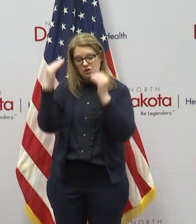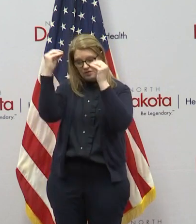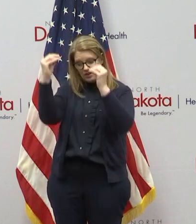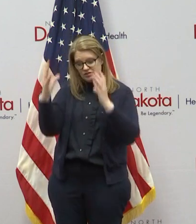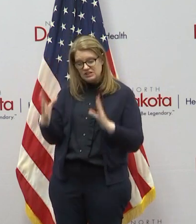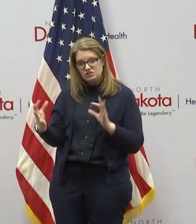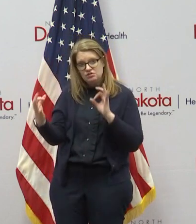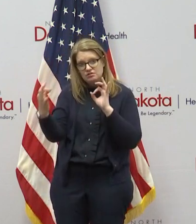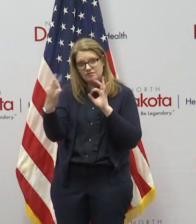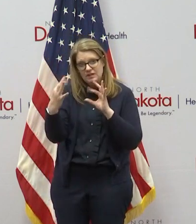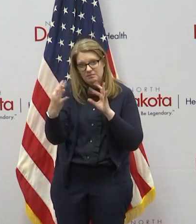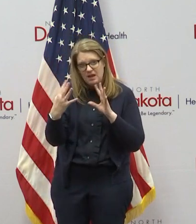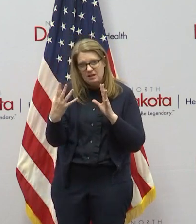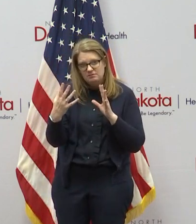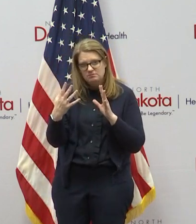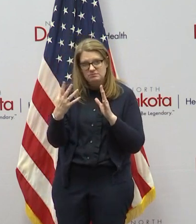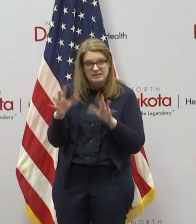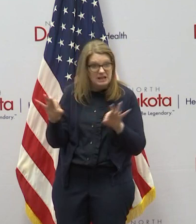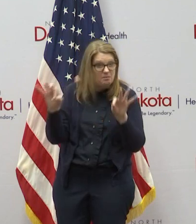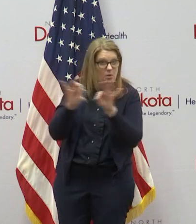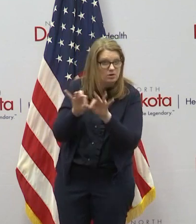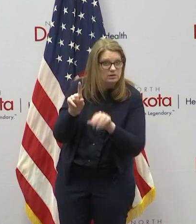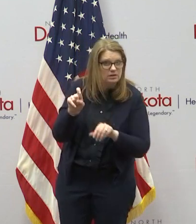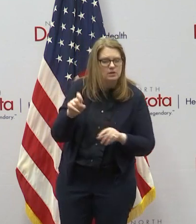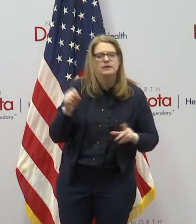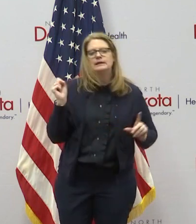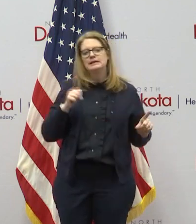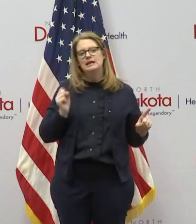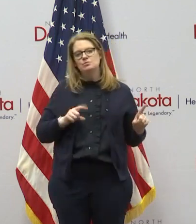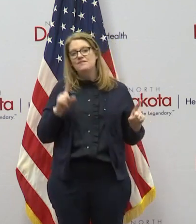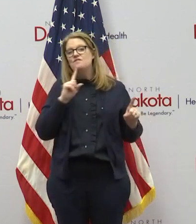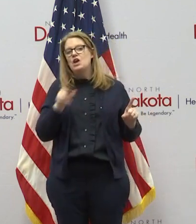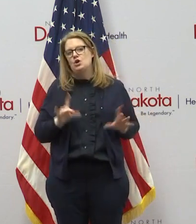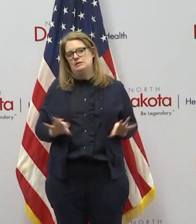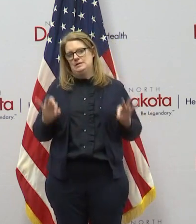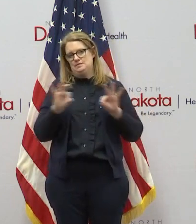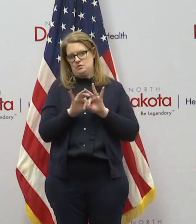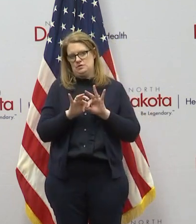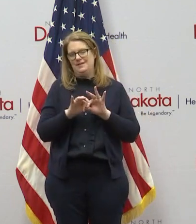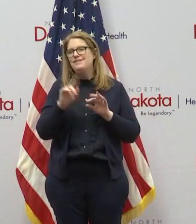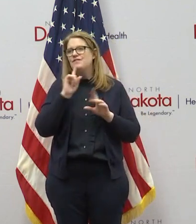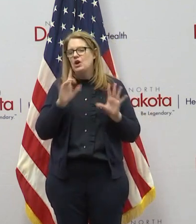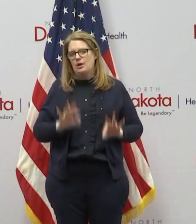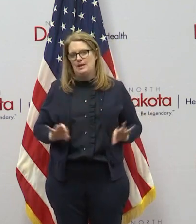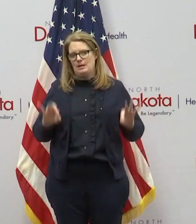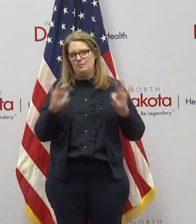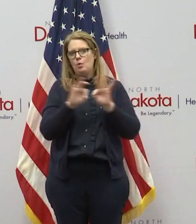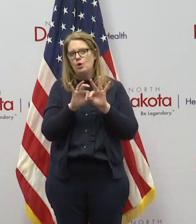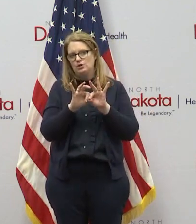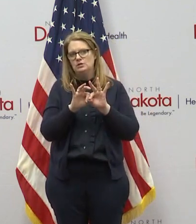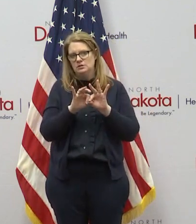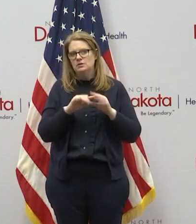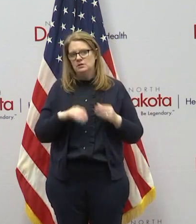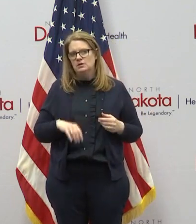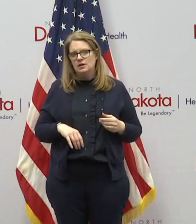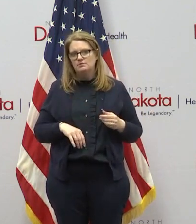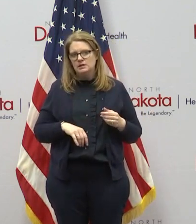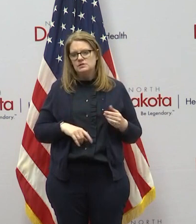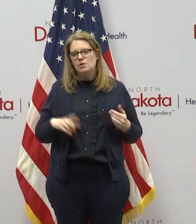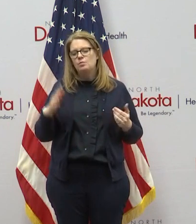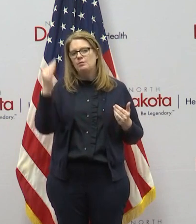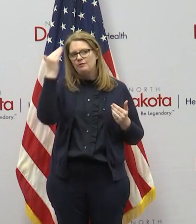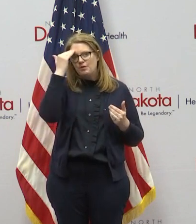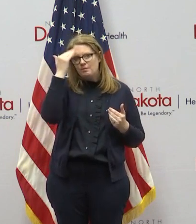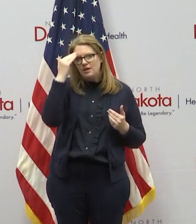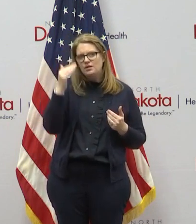input played a very significant piece of that. Of the input. So was familiar with that